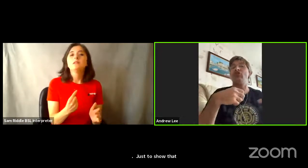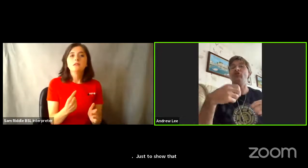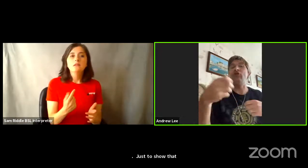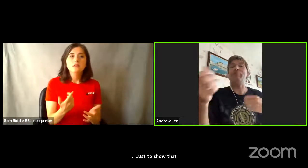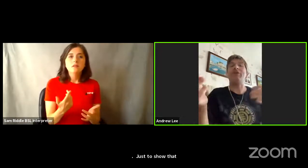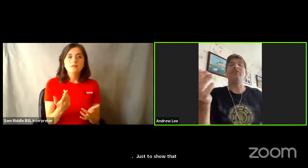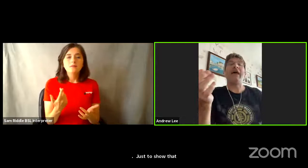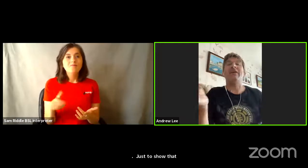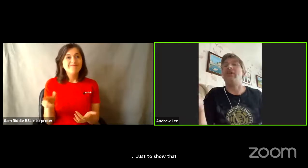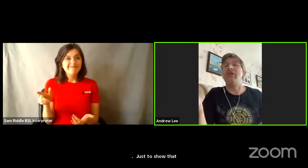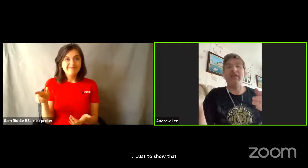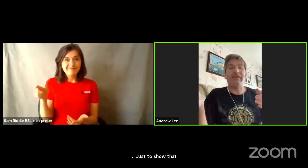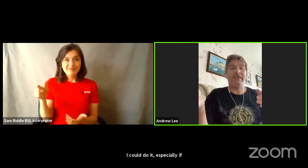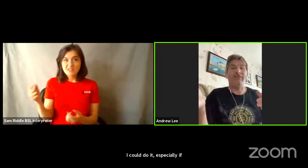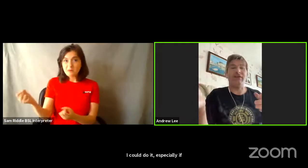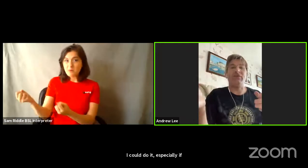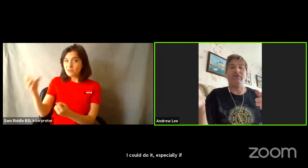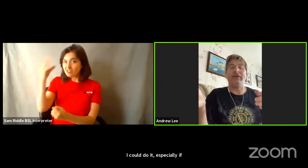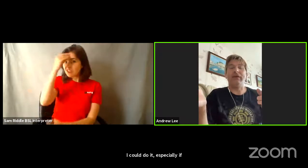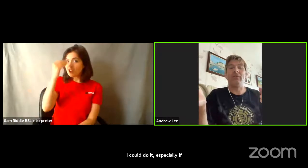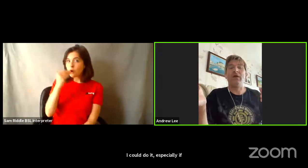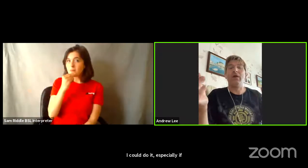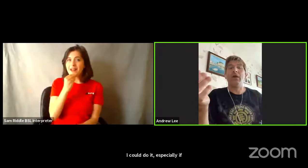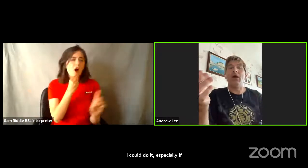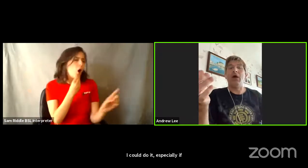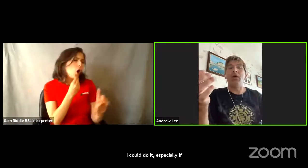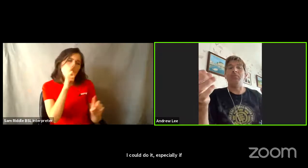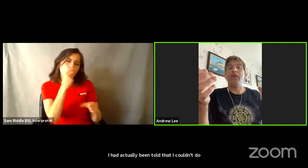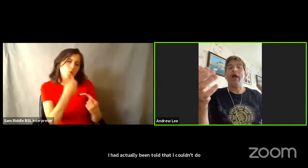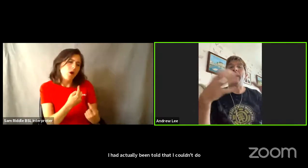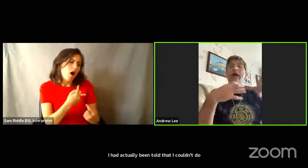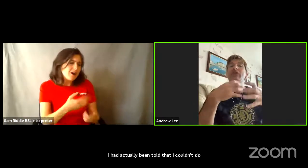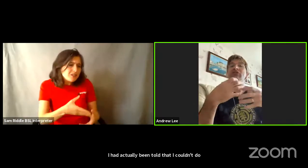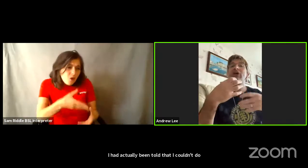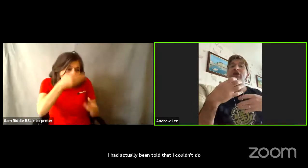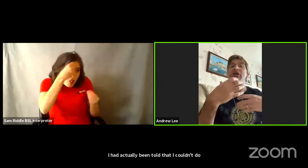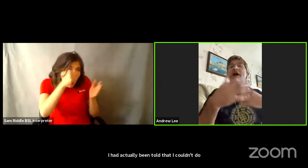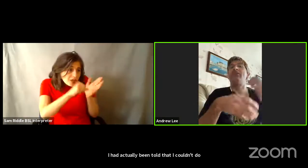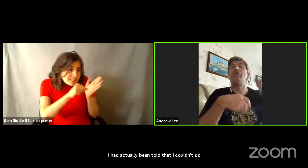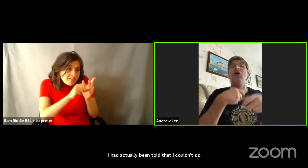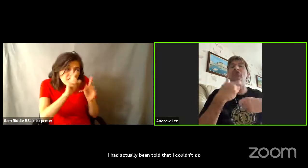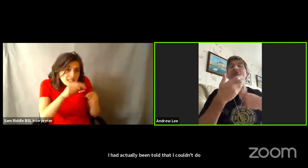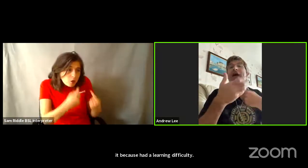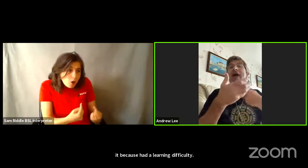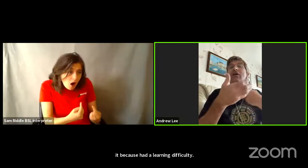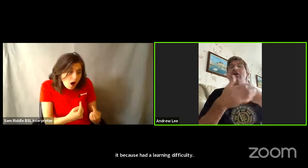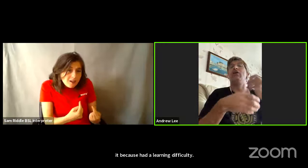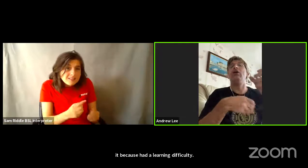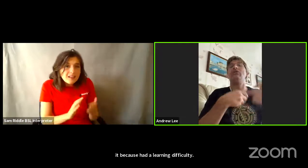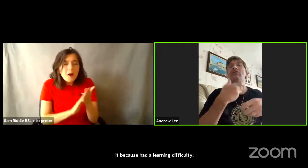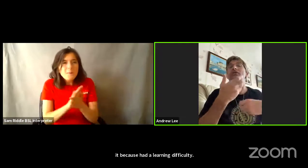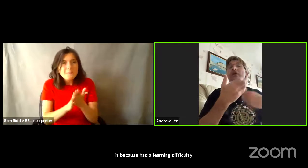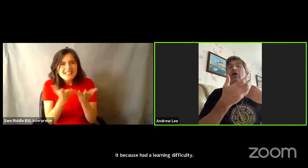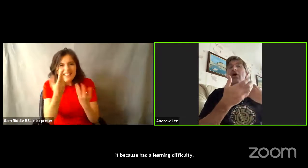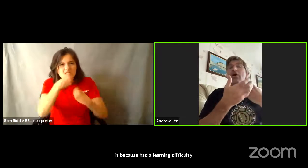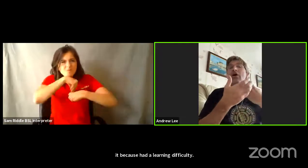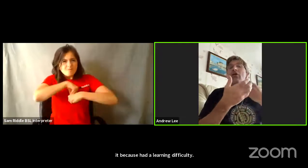I couldn't do it because I had a learning difficulty. And I internalized lots of anger,